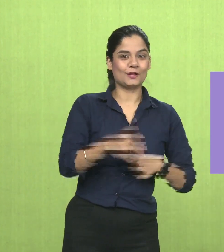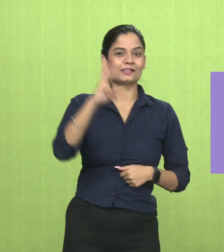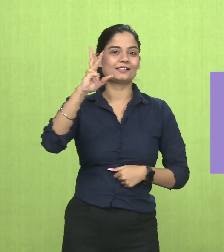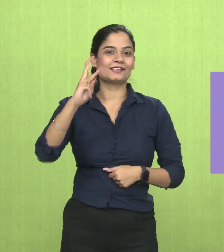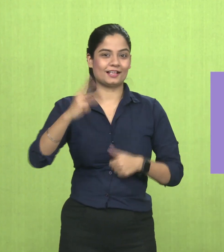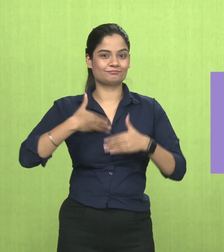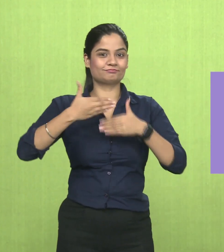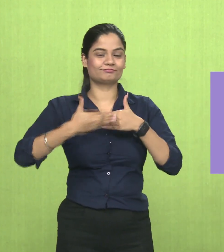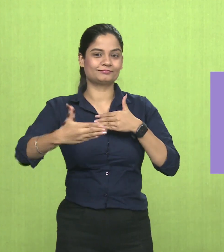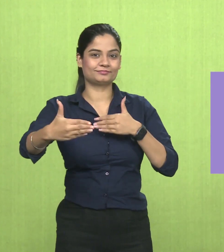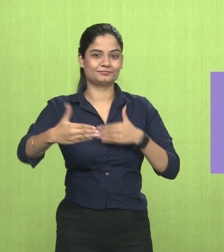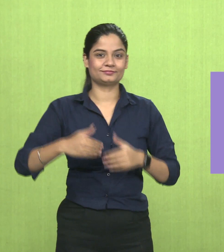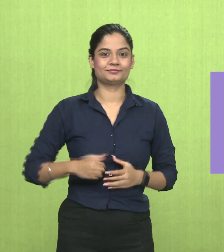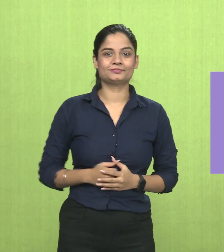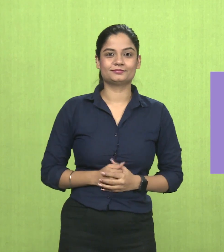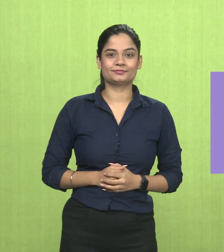is part 3.